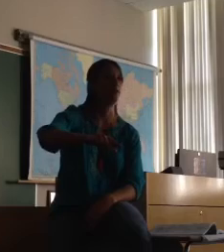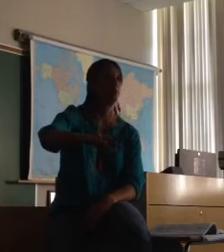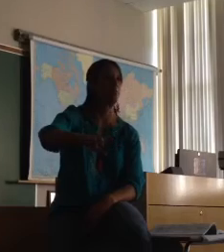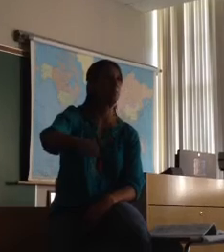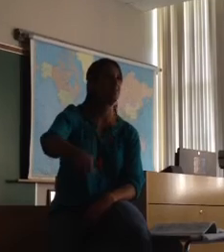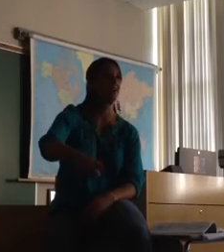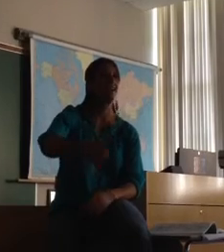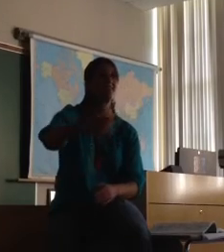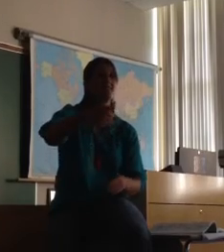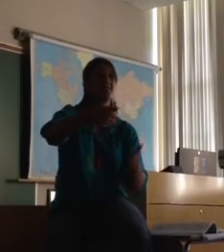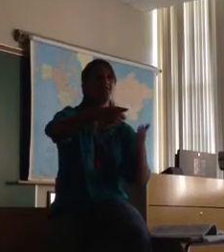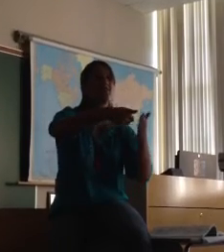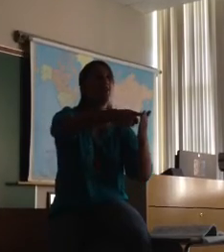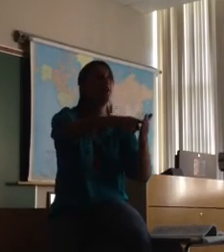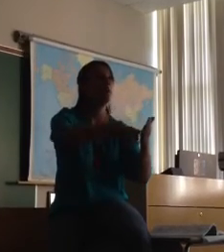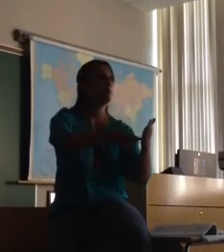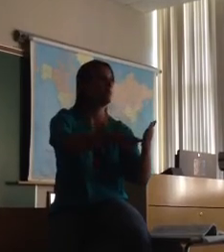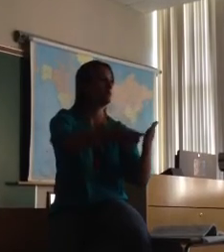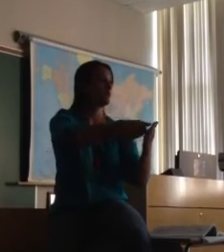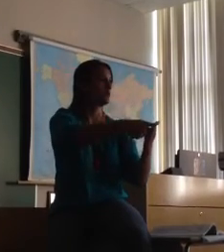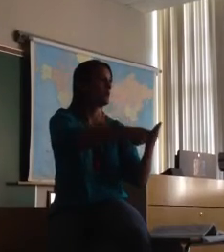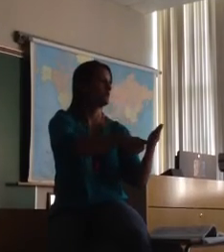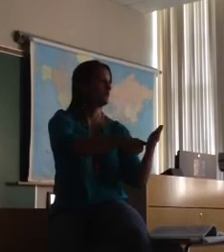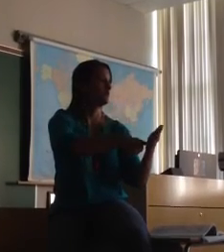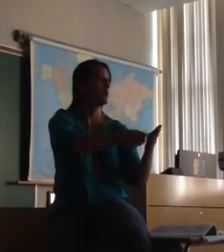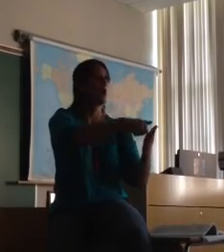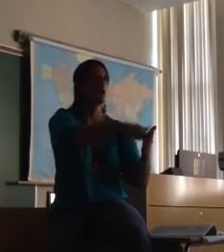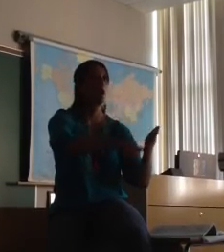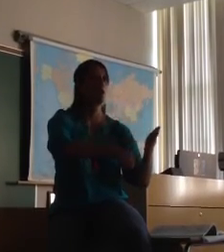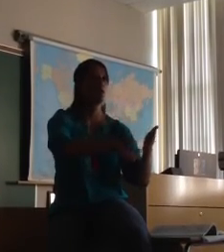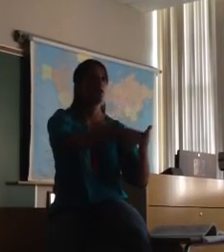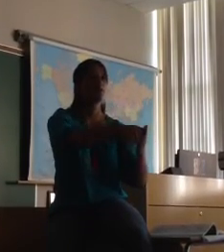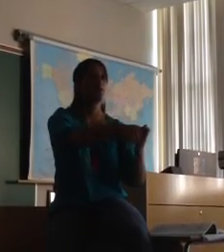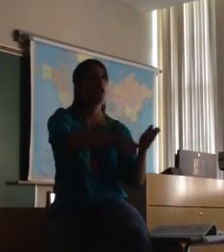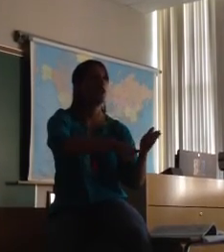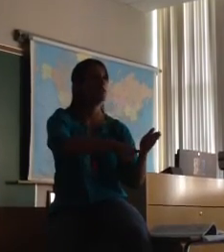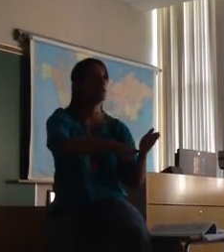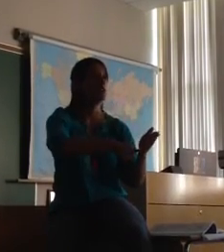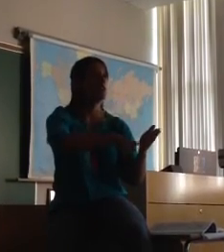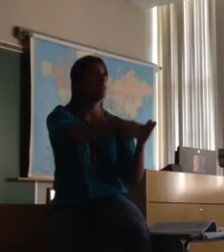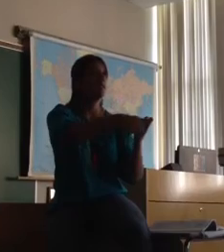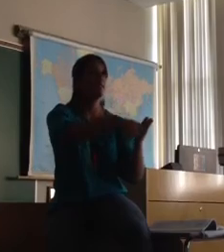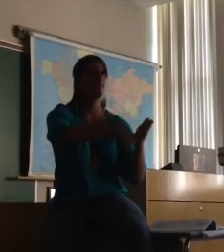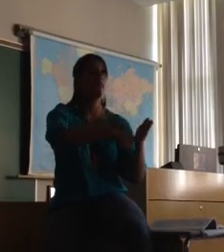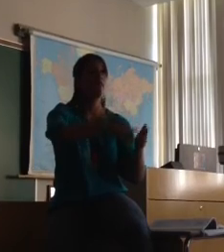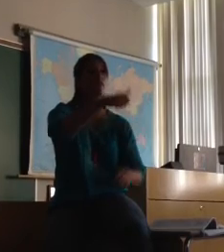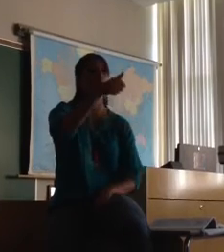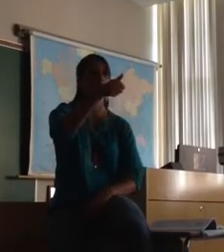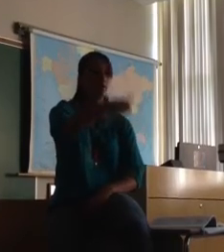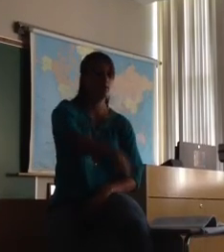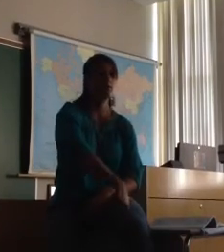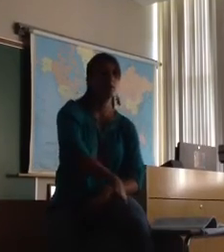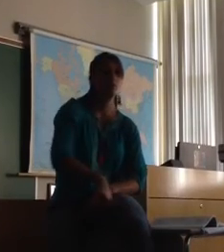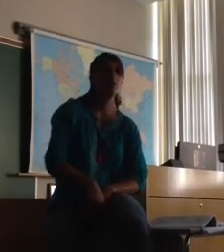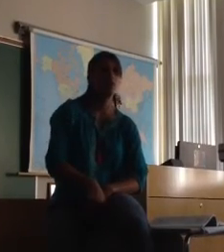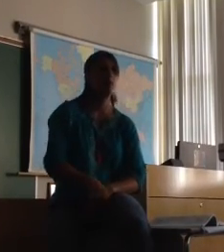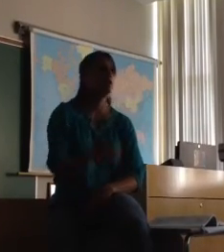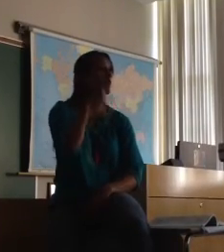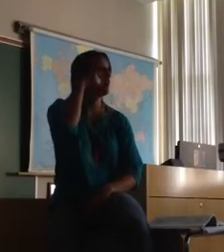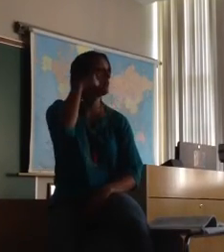bit better than that during surgery. But surgery. So it comes from cut. This is a sign for cut. Cut here. I was